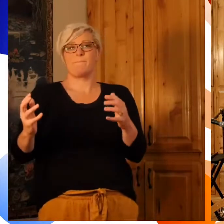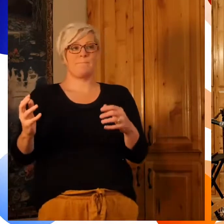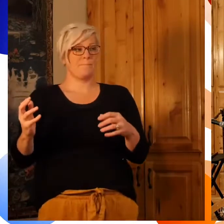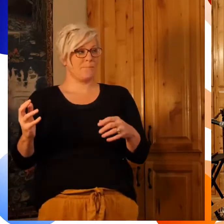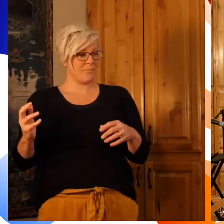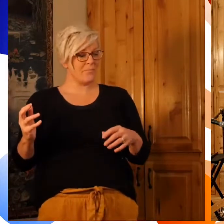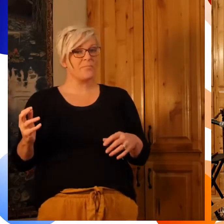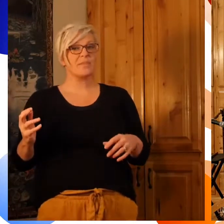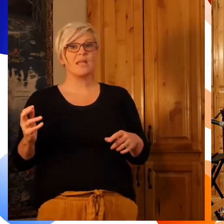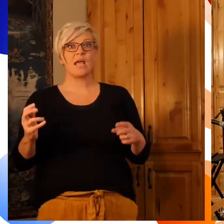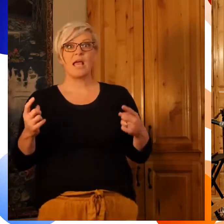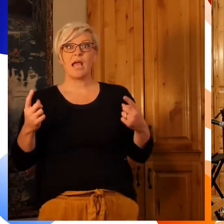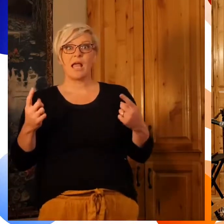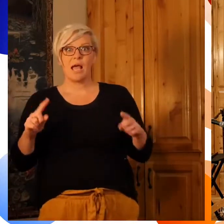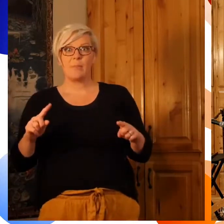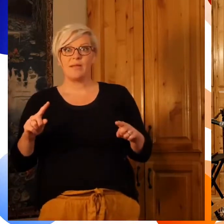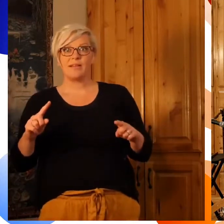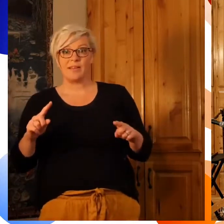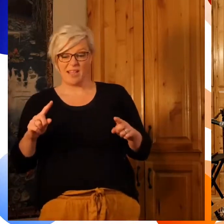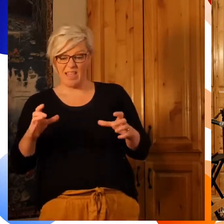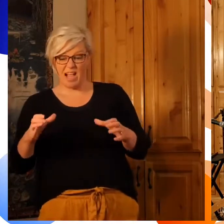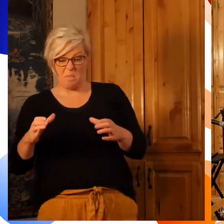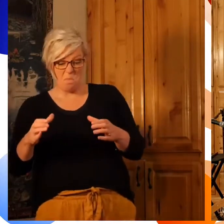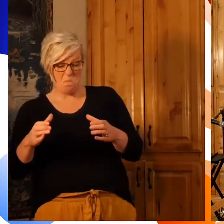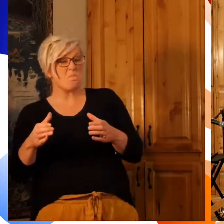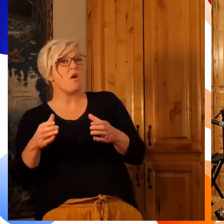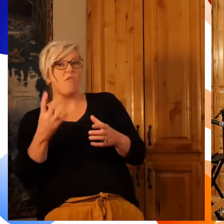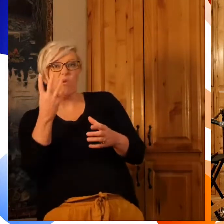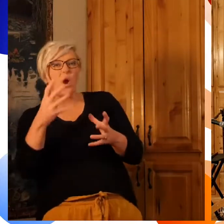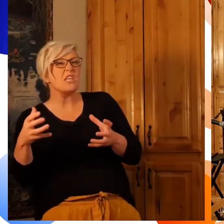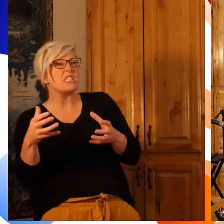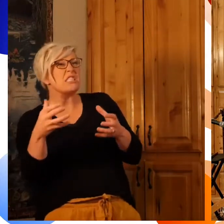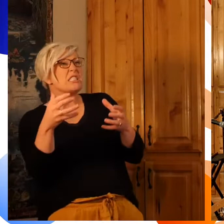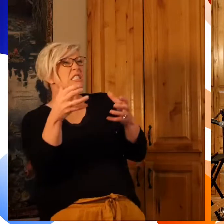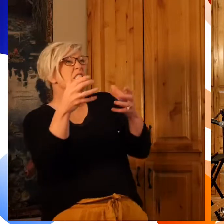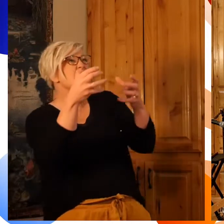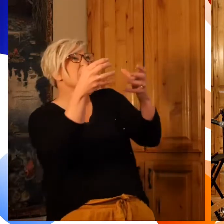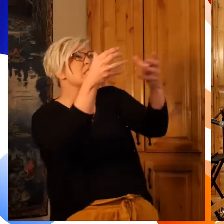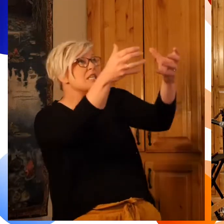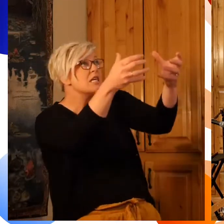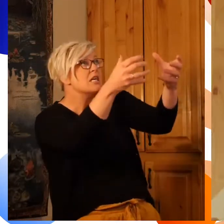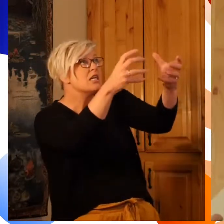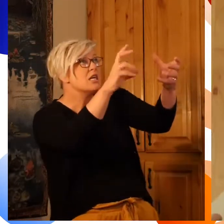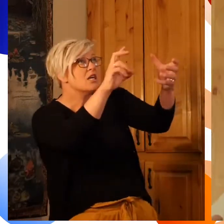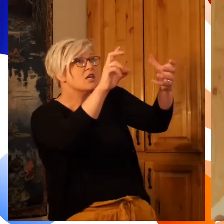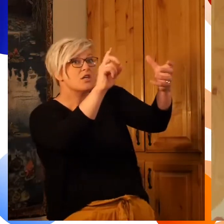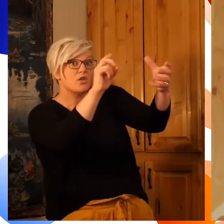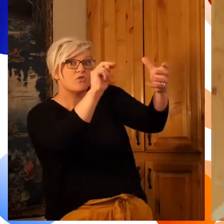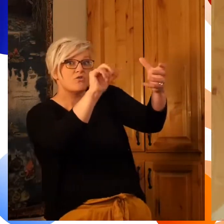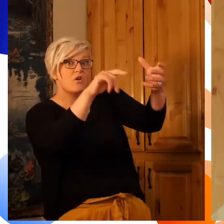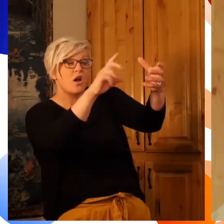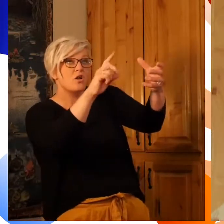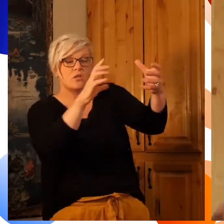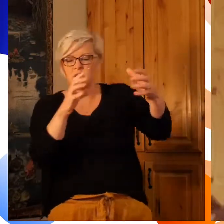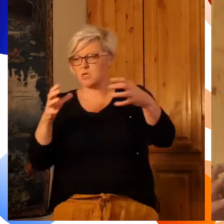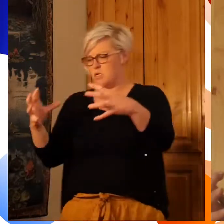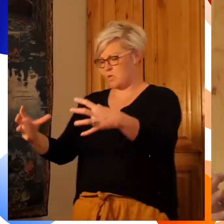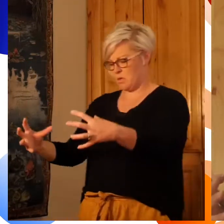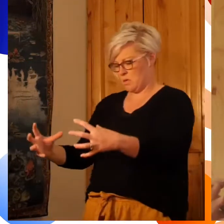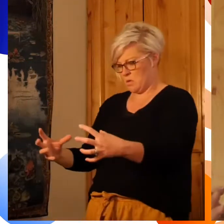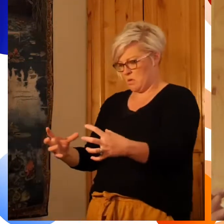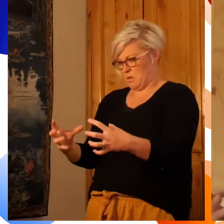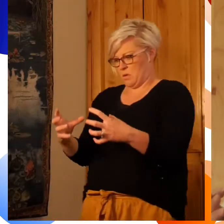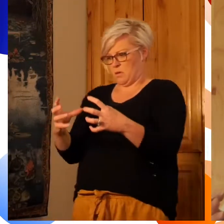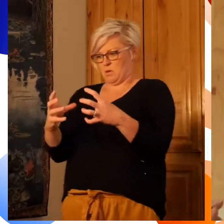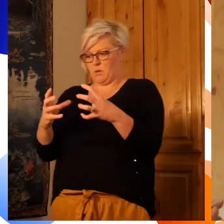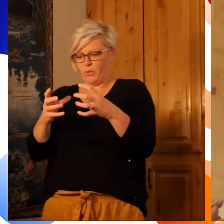handed the cup up to Donald and gave it to him. Donald took the great golden fairy cup, and he put it to his